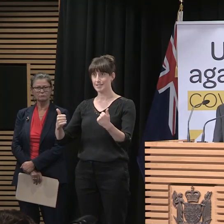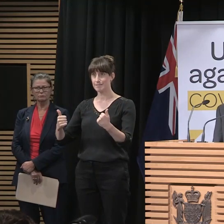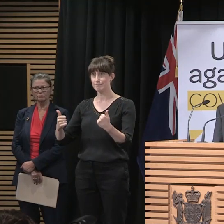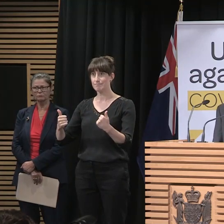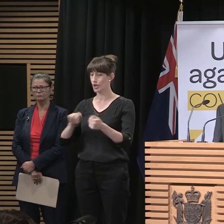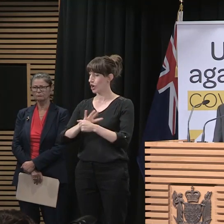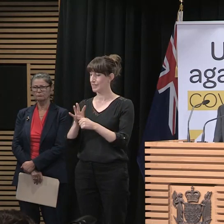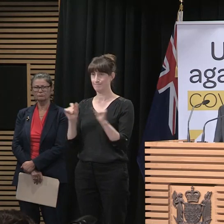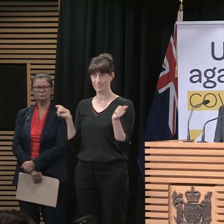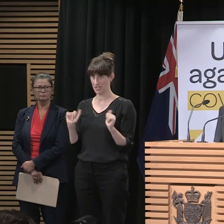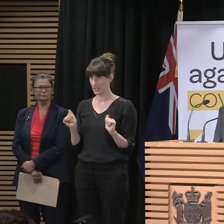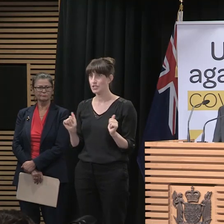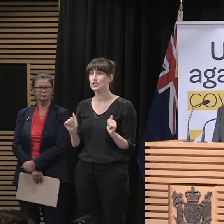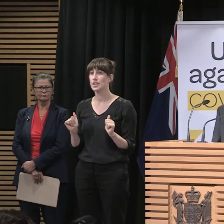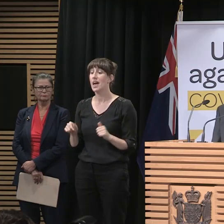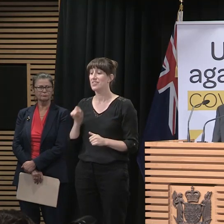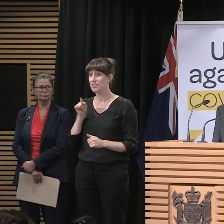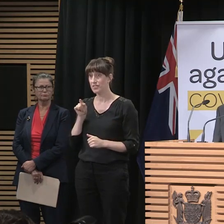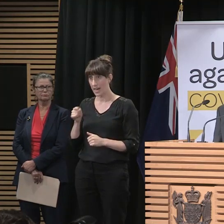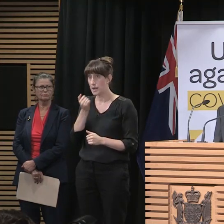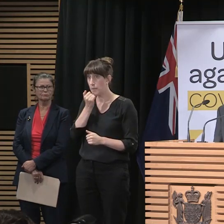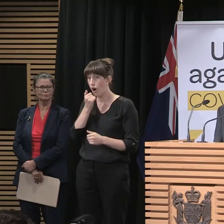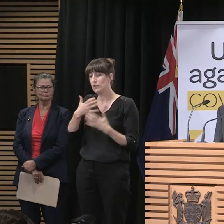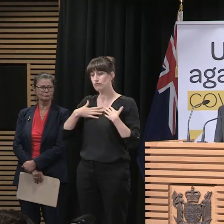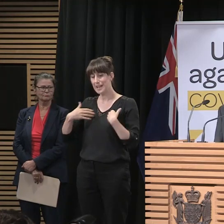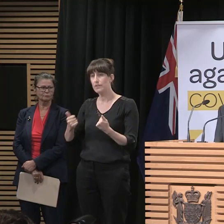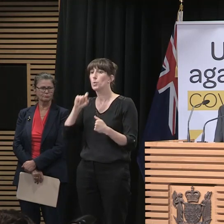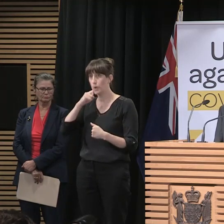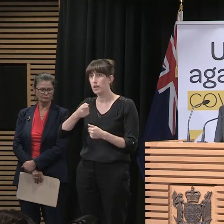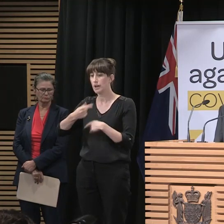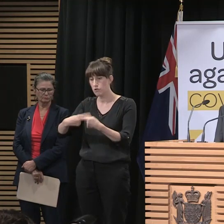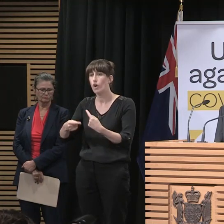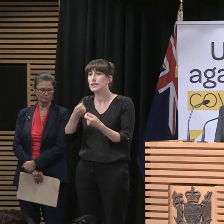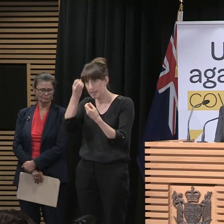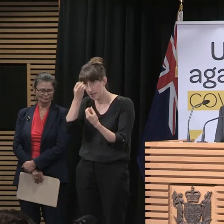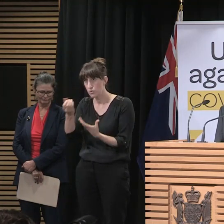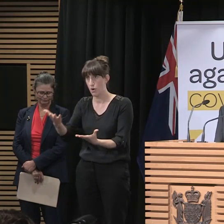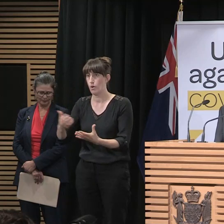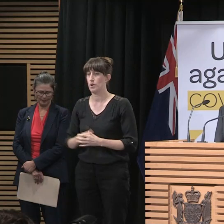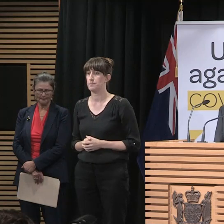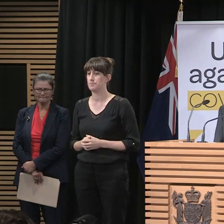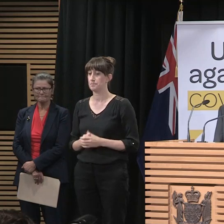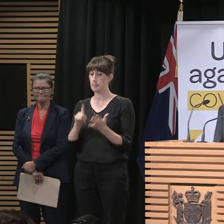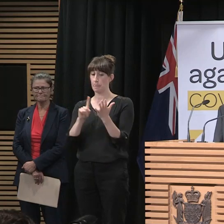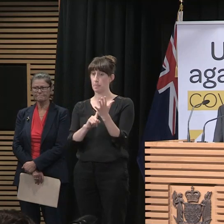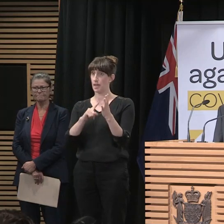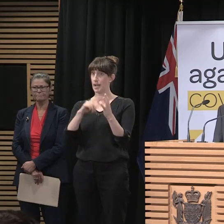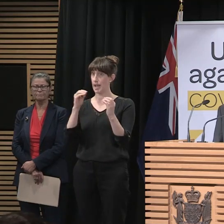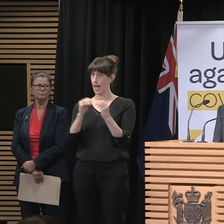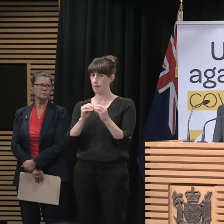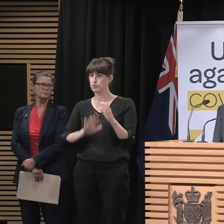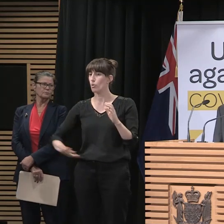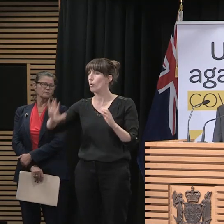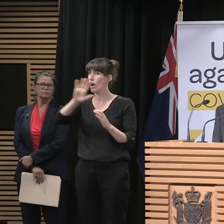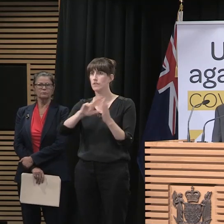daily basis. Our laboratories across the country are working to process and report all test results as quickly